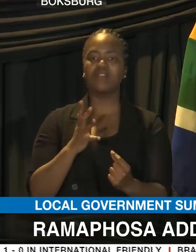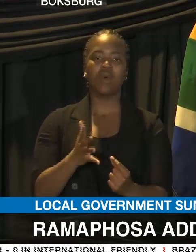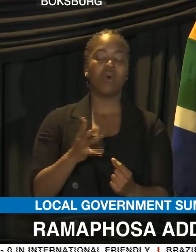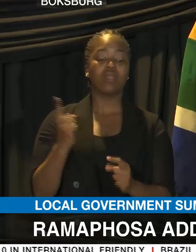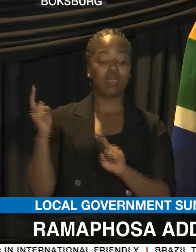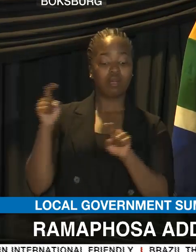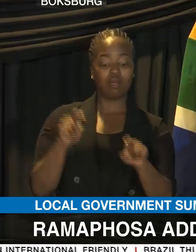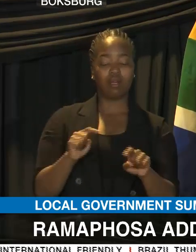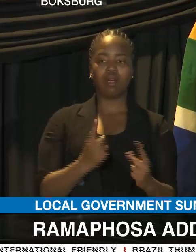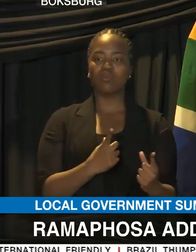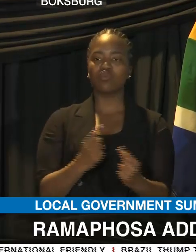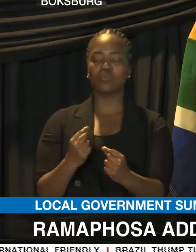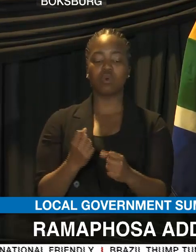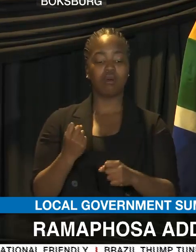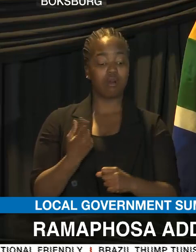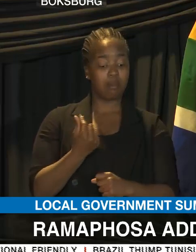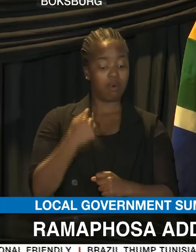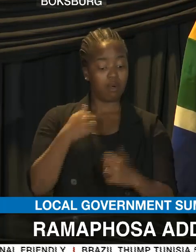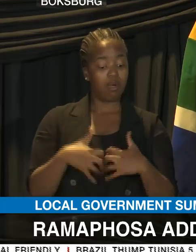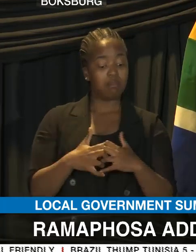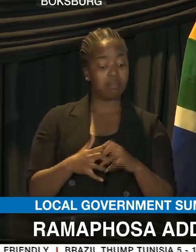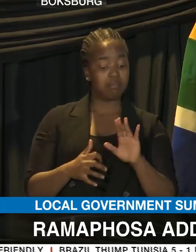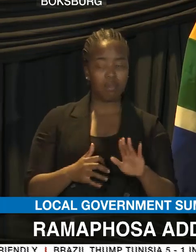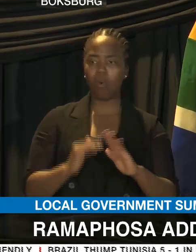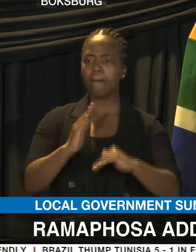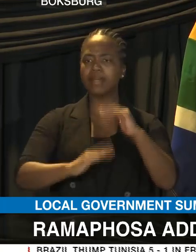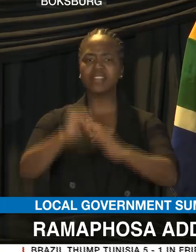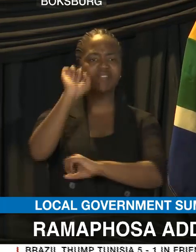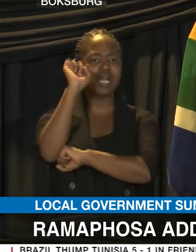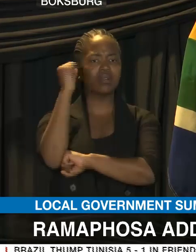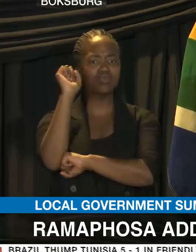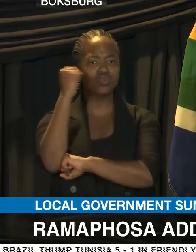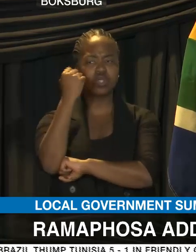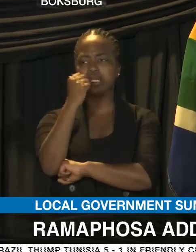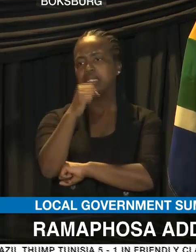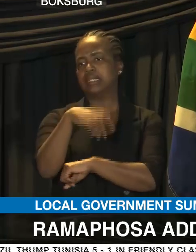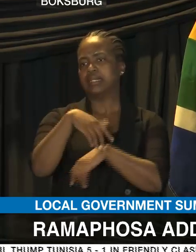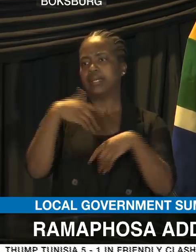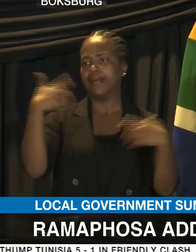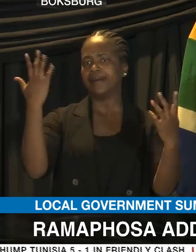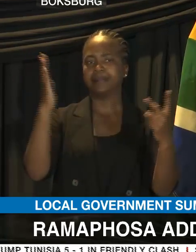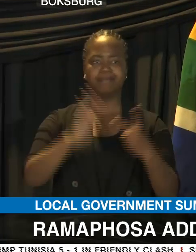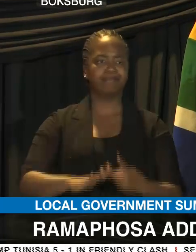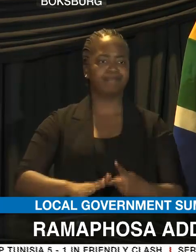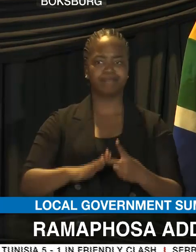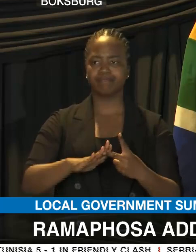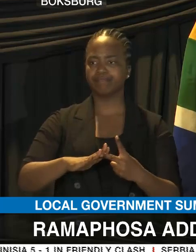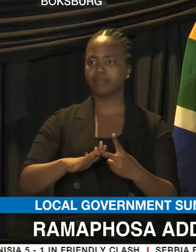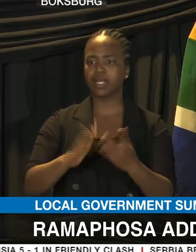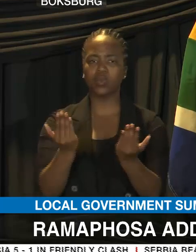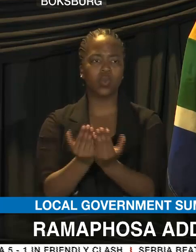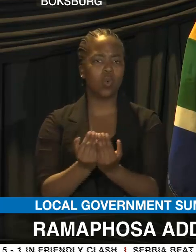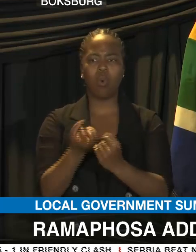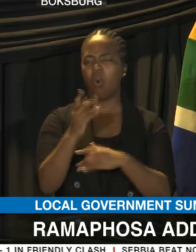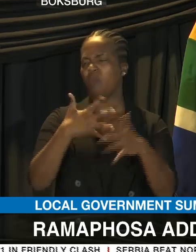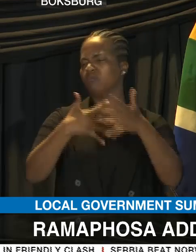to come and plant their money, either to build a factory, to build a facility,